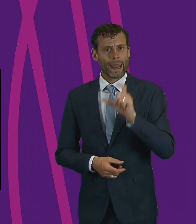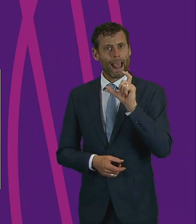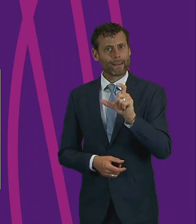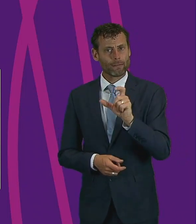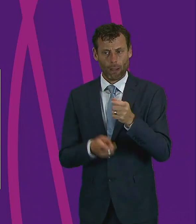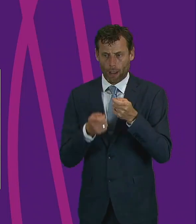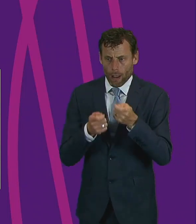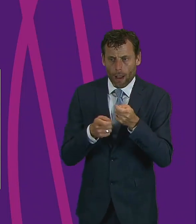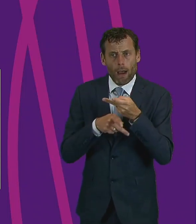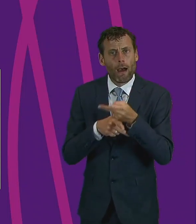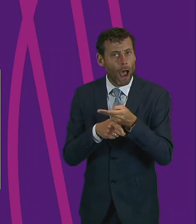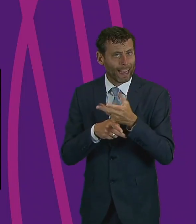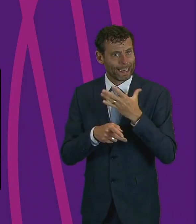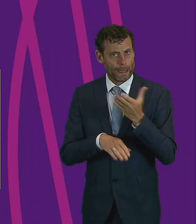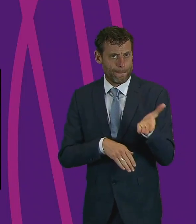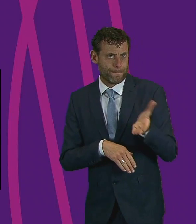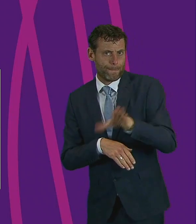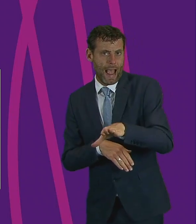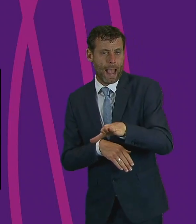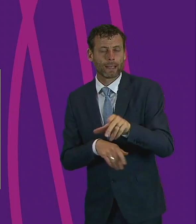to pre-coronavirus levels.